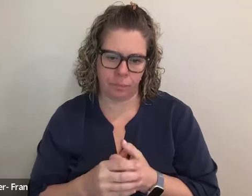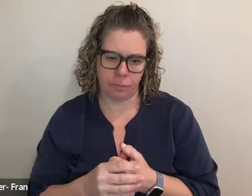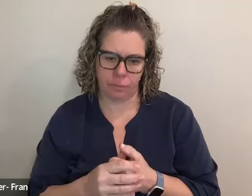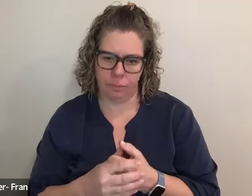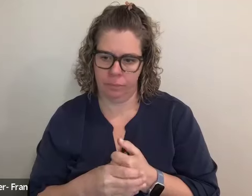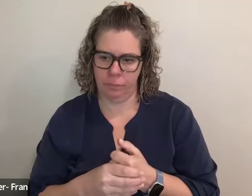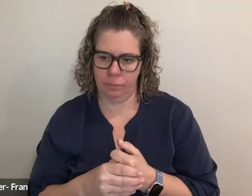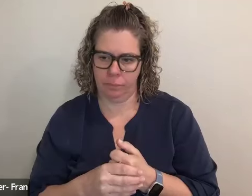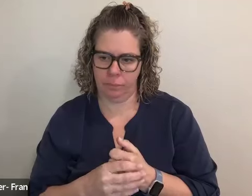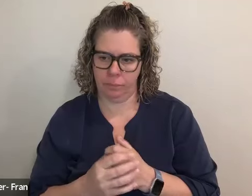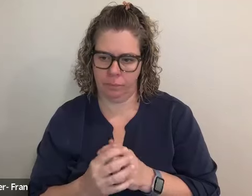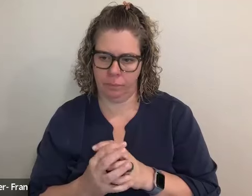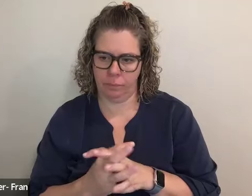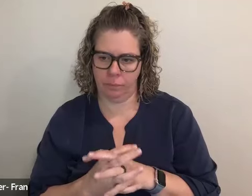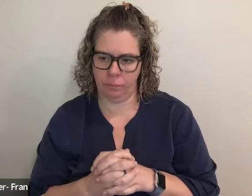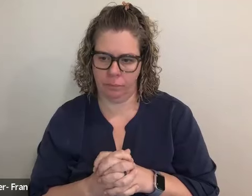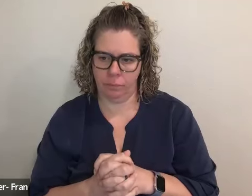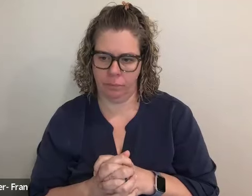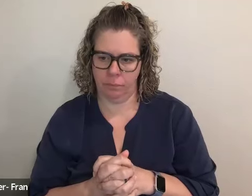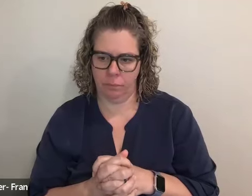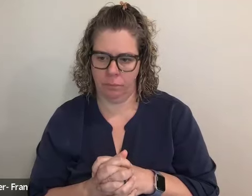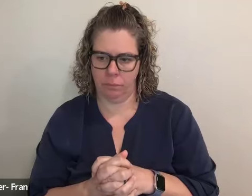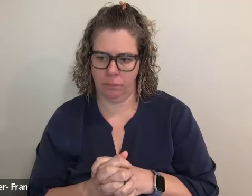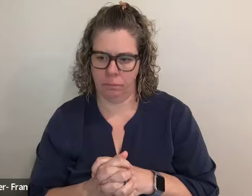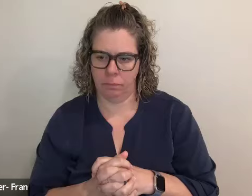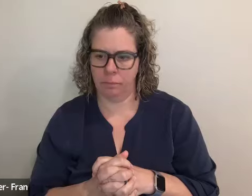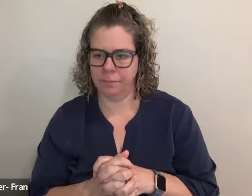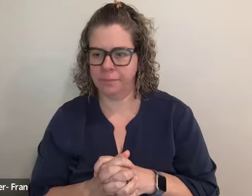Please ask questions or share